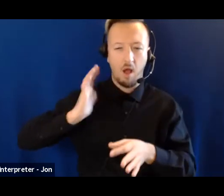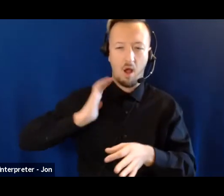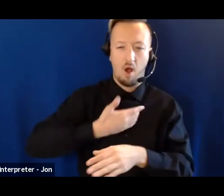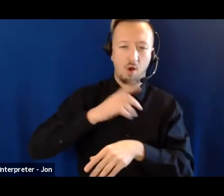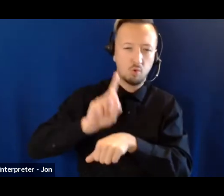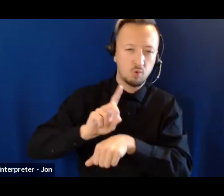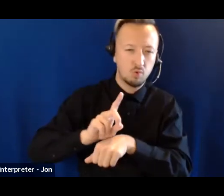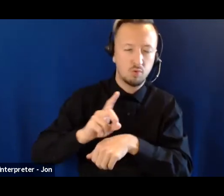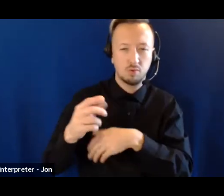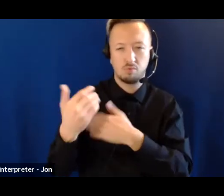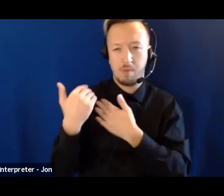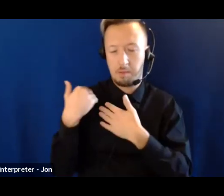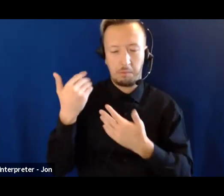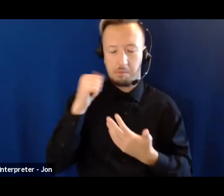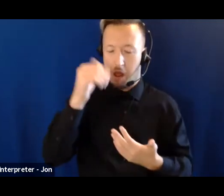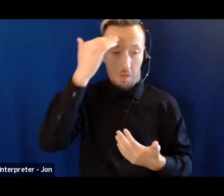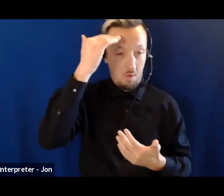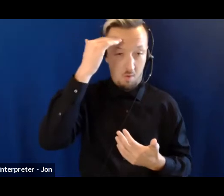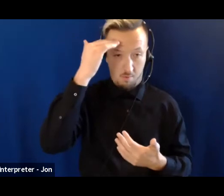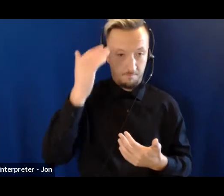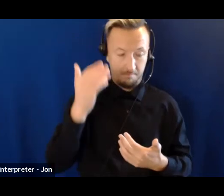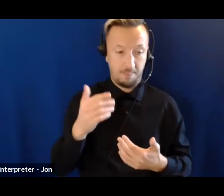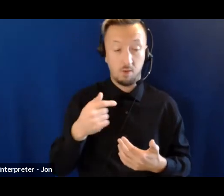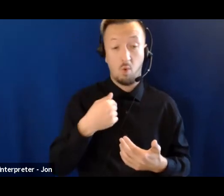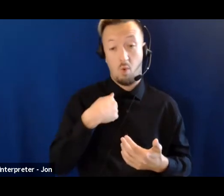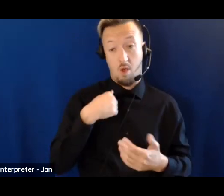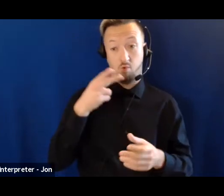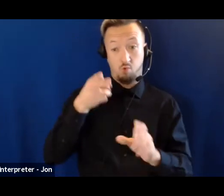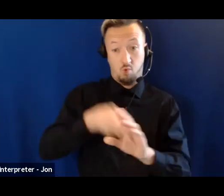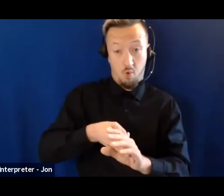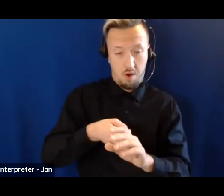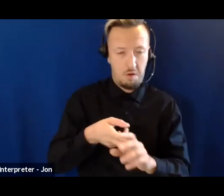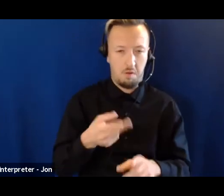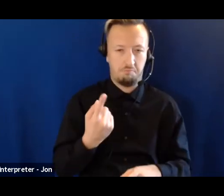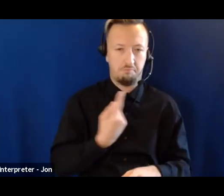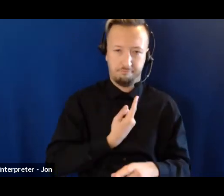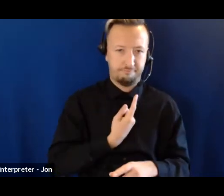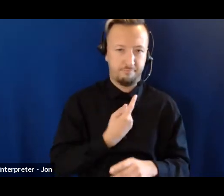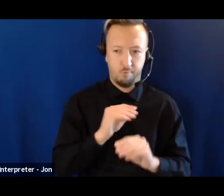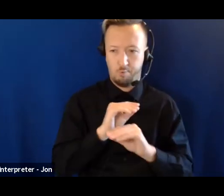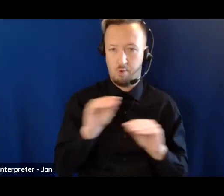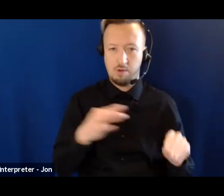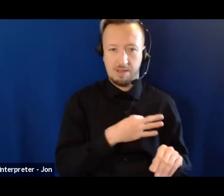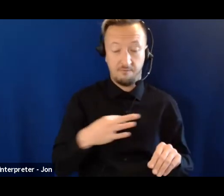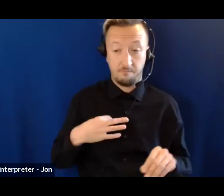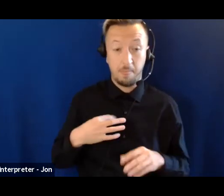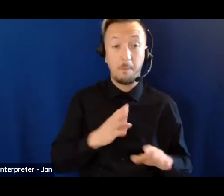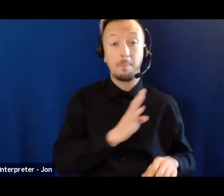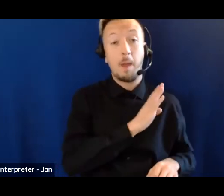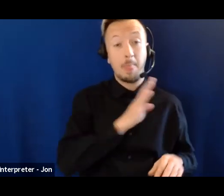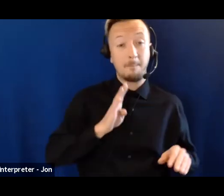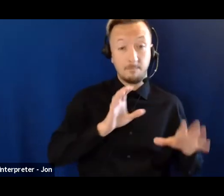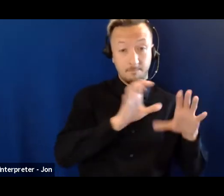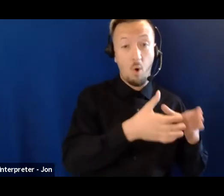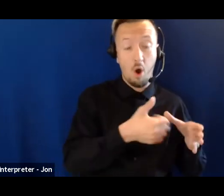and when I came, like I said, I had no other staff. I did have a very good working board, but